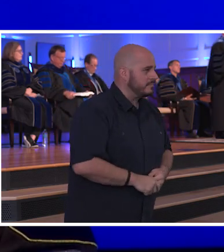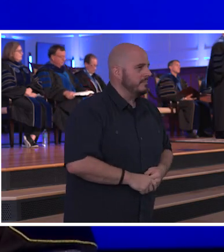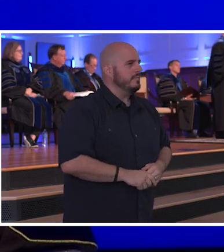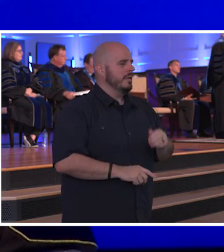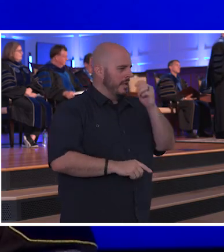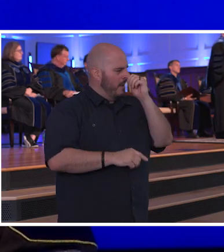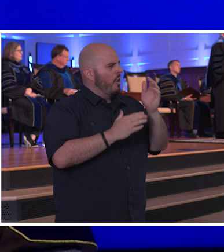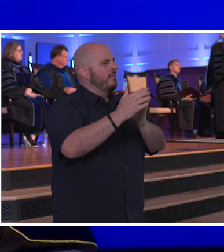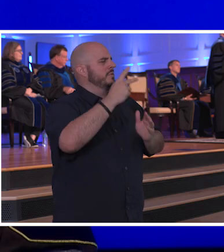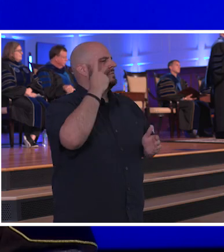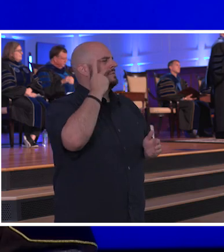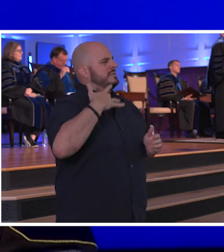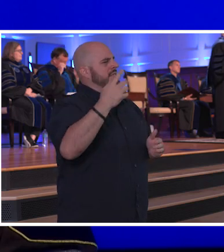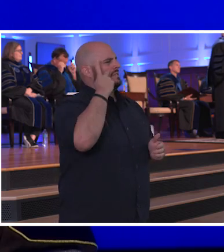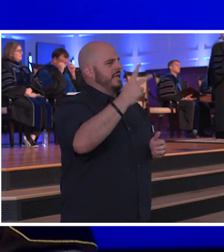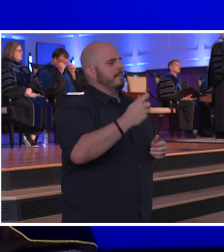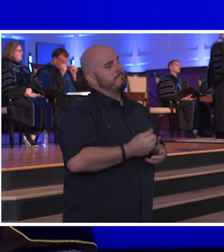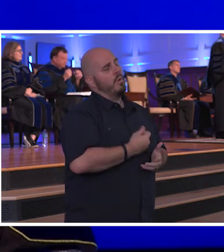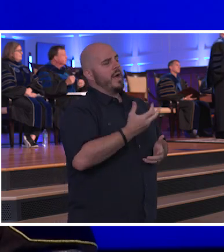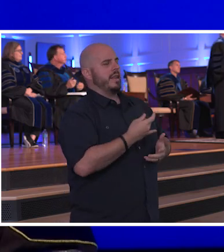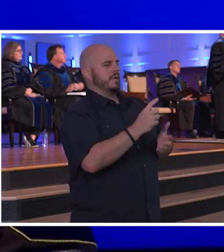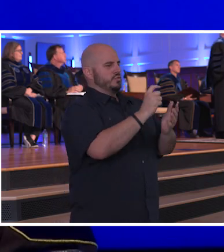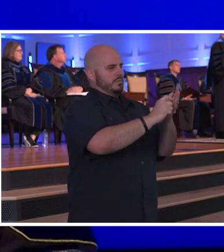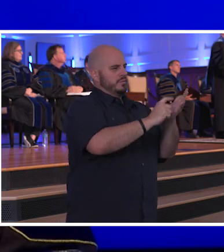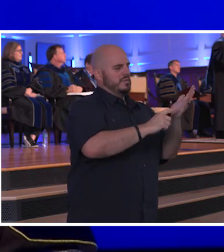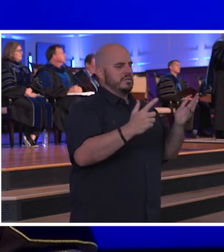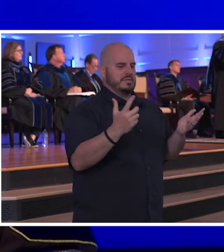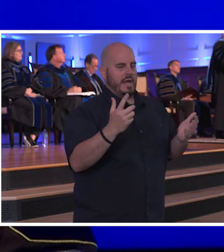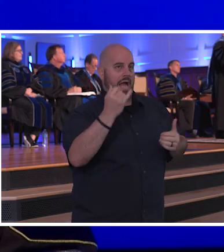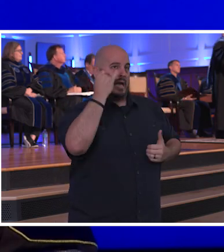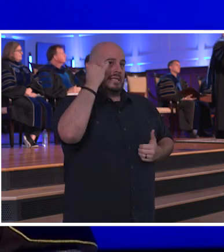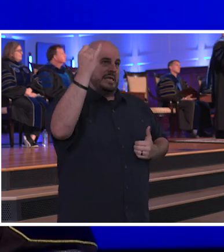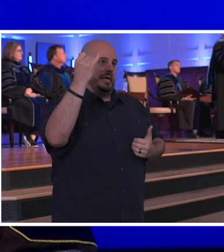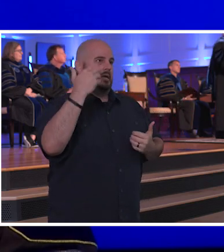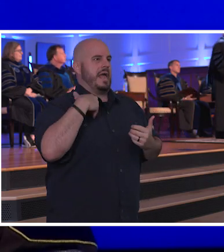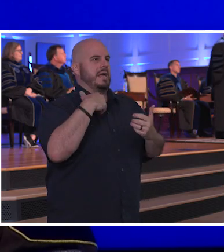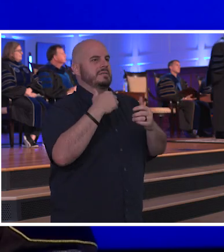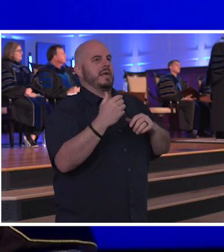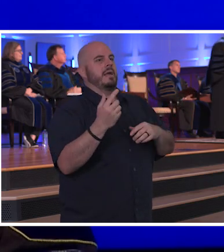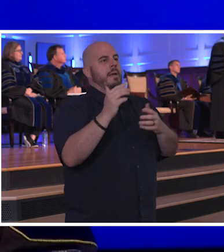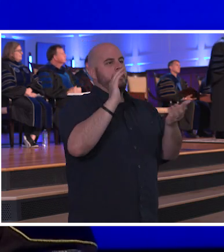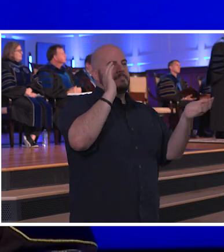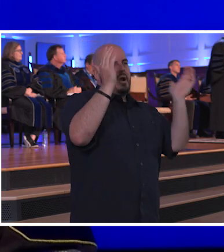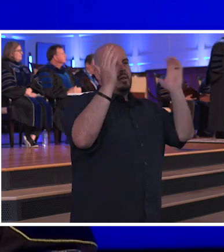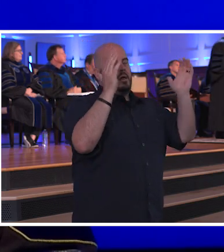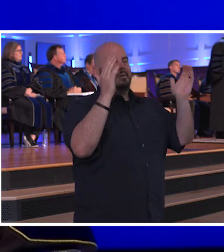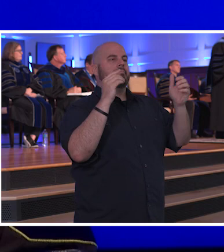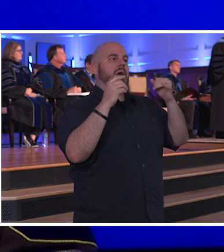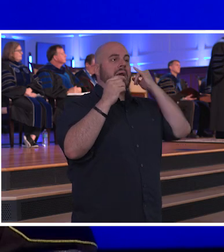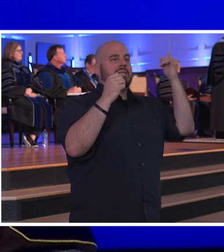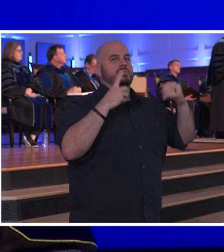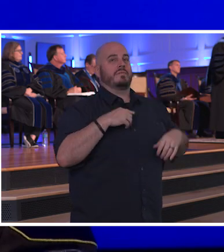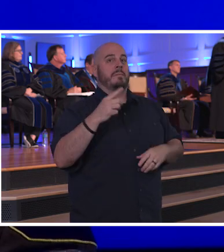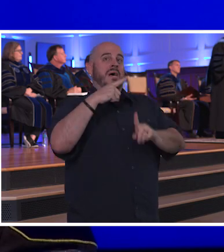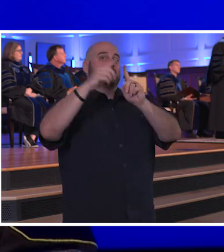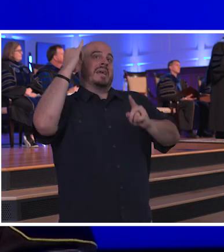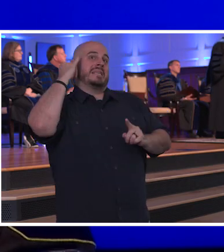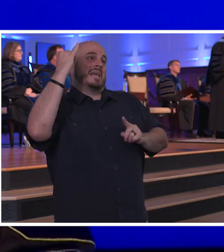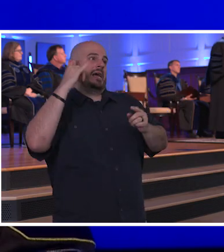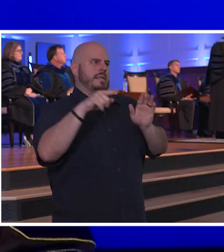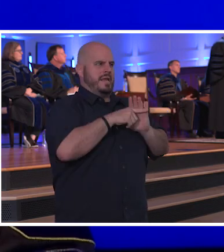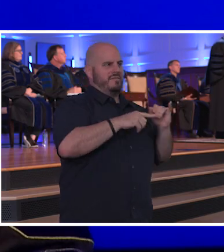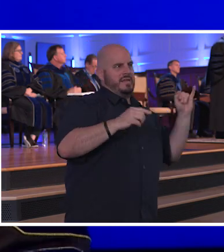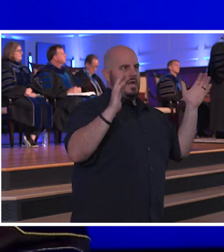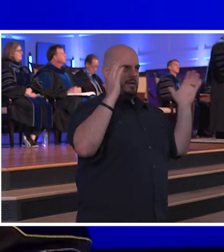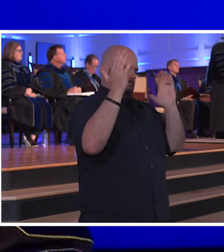literature, there is a positive idea that is complemented or paralleled with a negative idea. And this is what we find here in